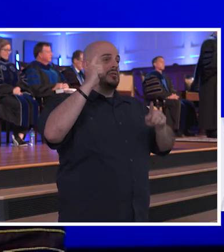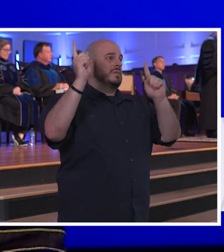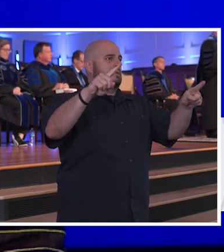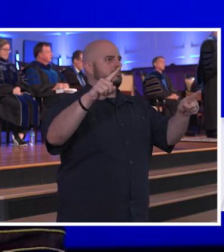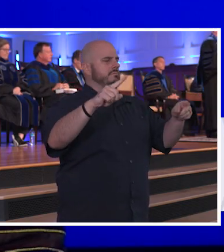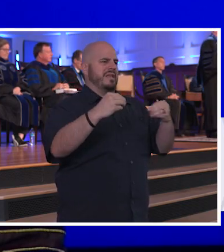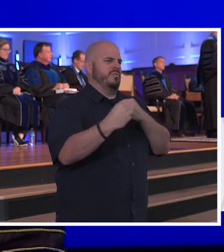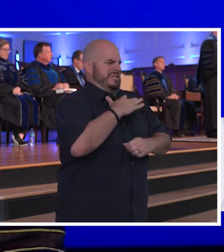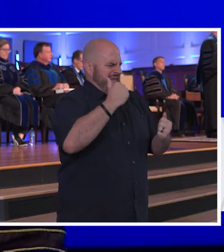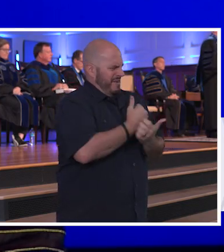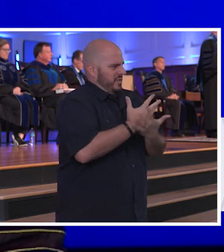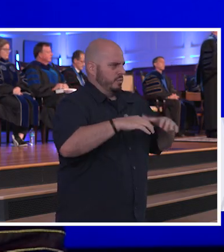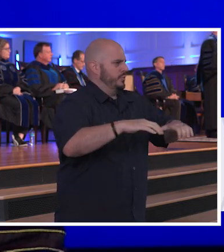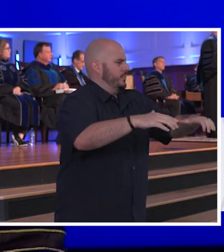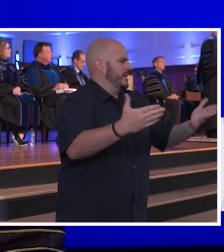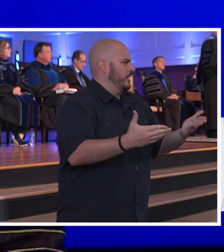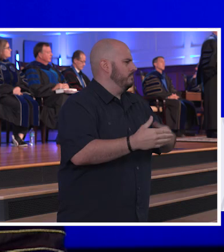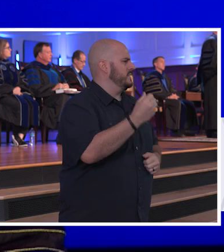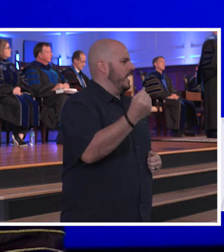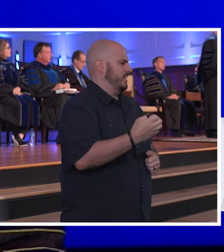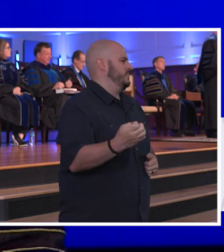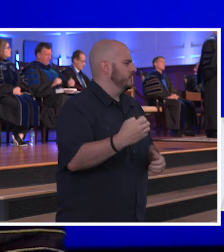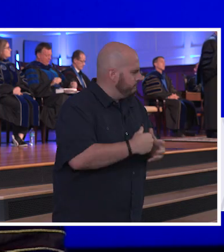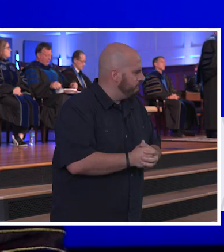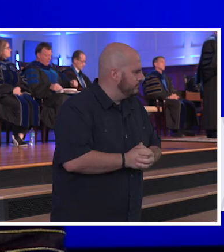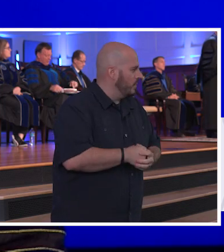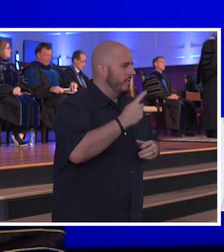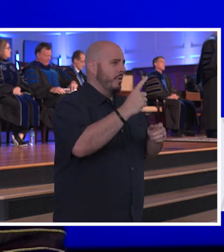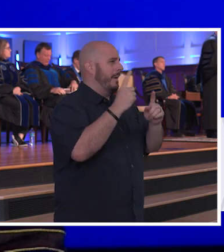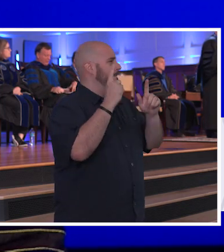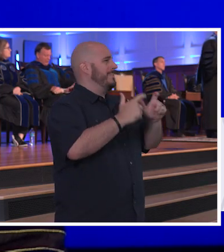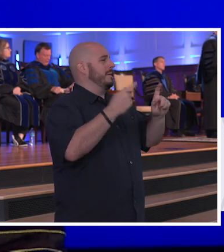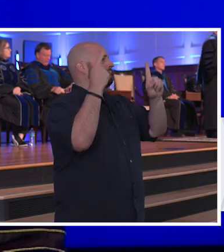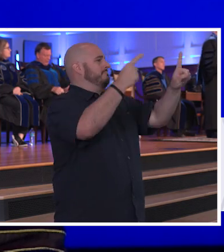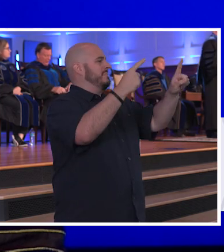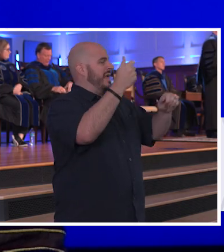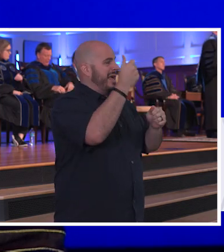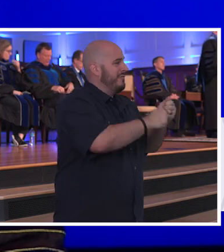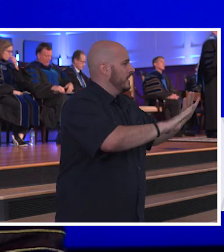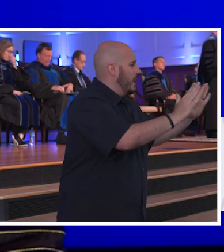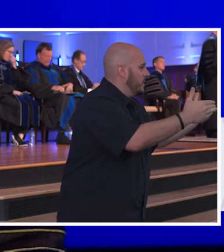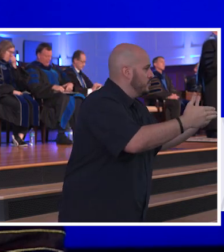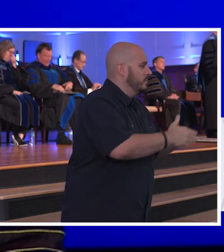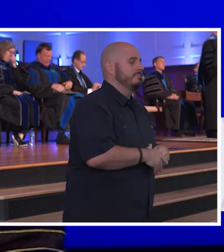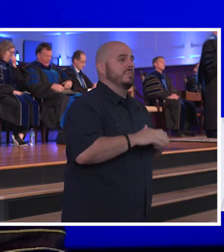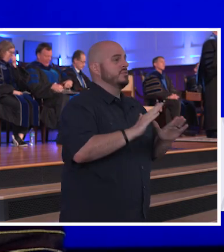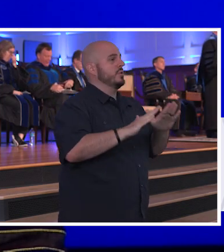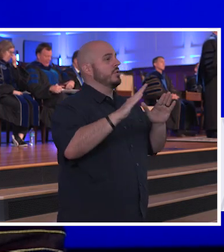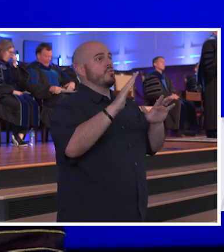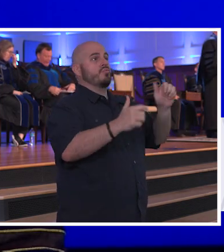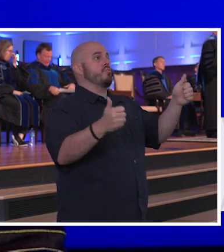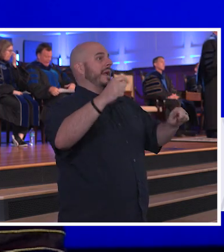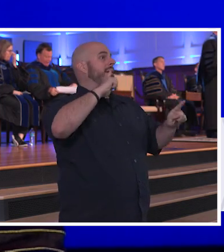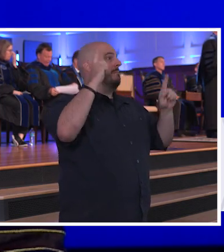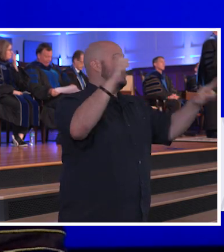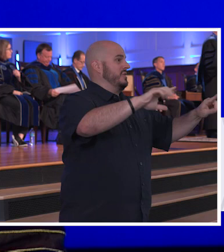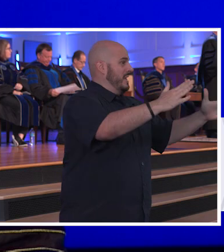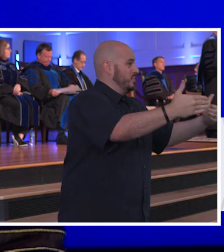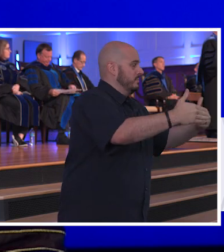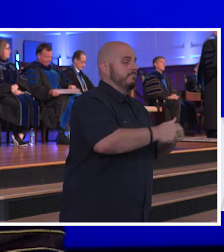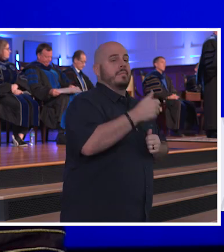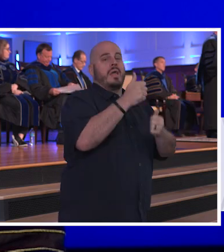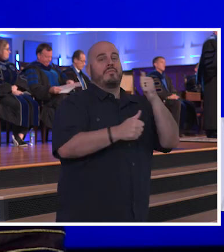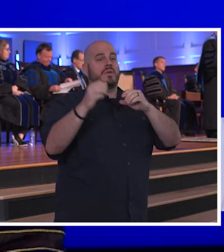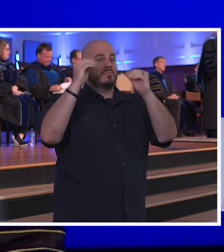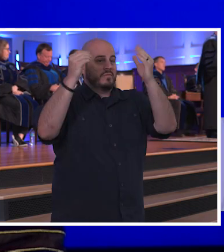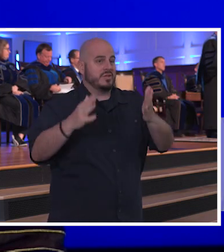Southeastern. One of our mottos around here is every classroom, a Great Commission classroom, every professor, Great Commission